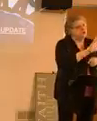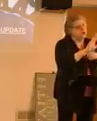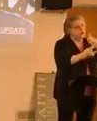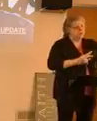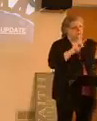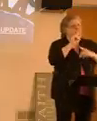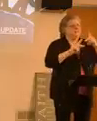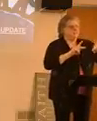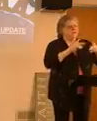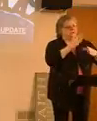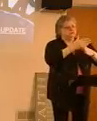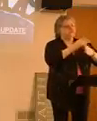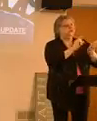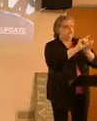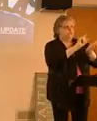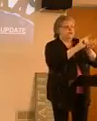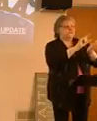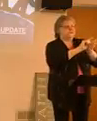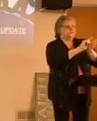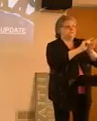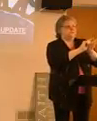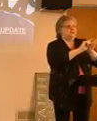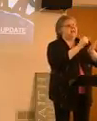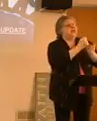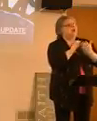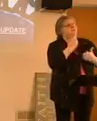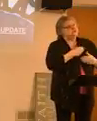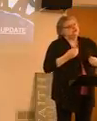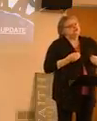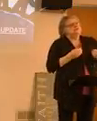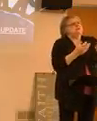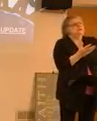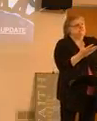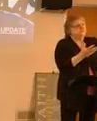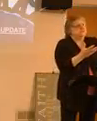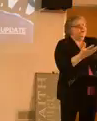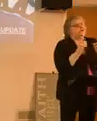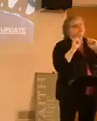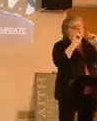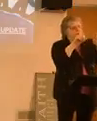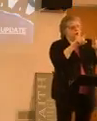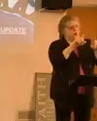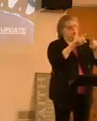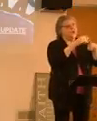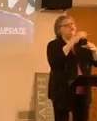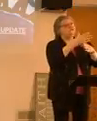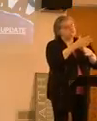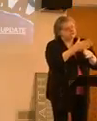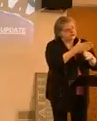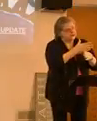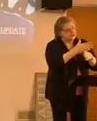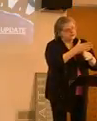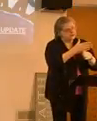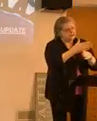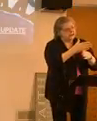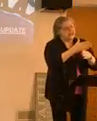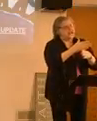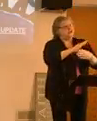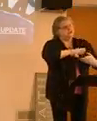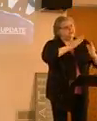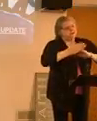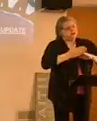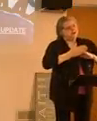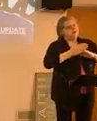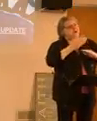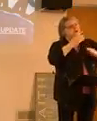us as people to give, to go, to share, to be who you've called us to be